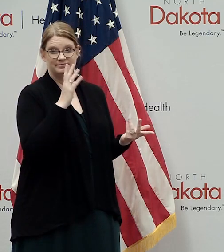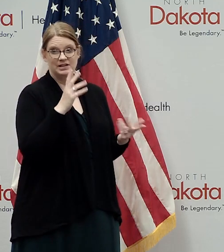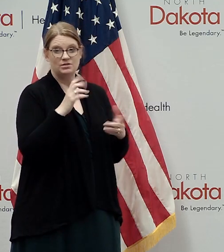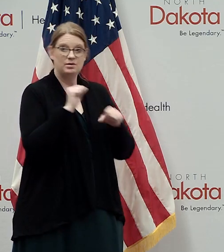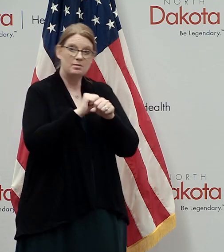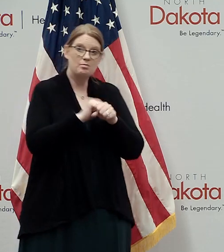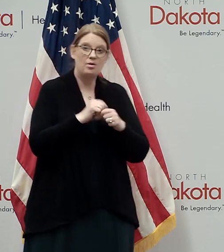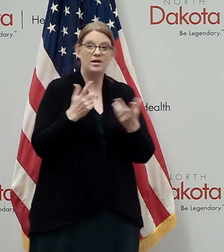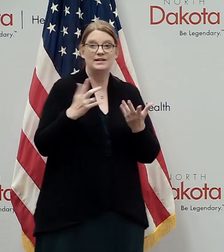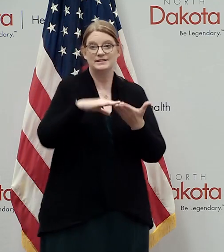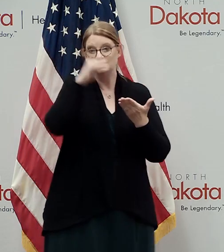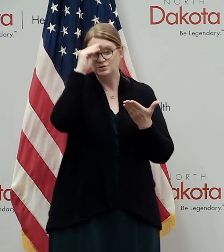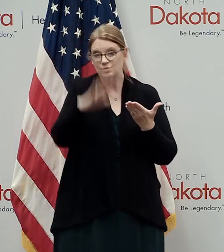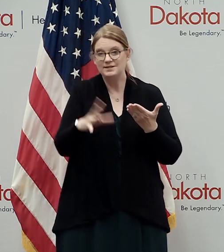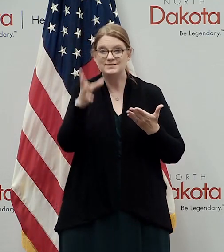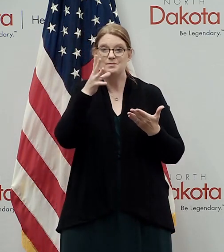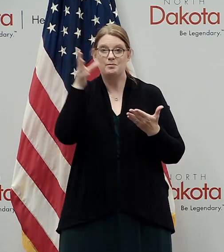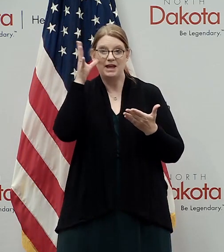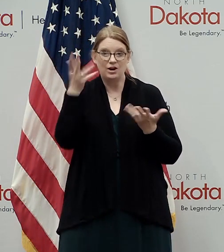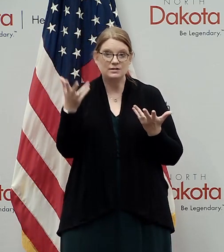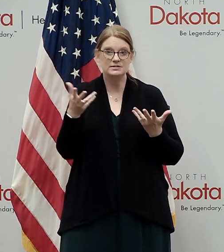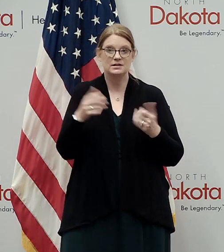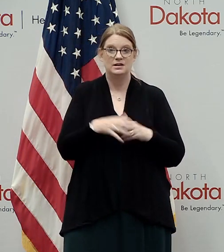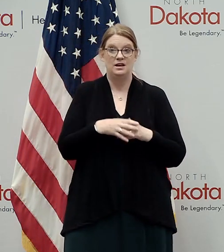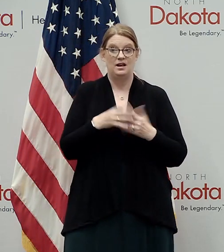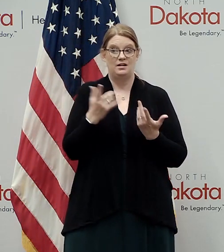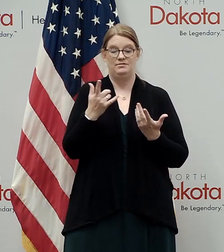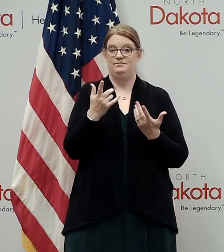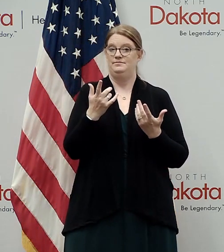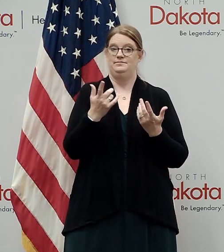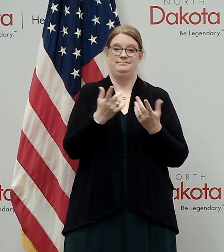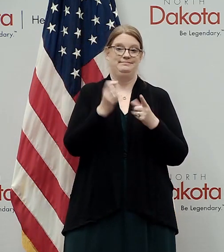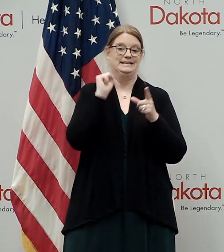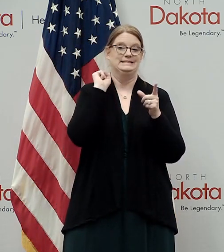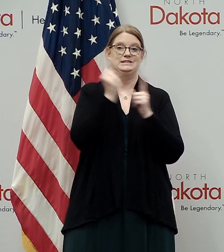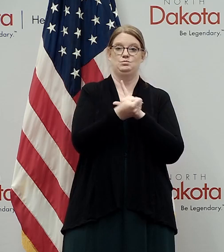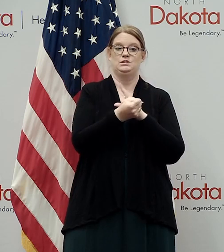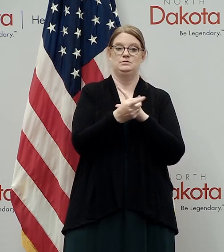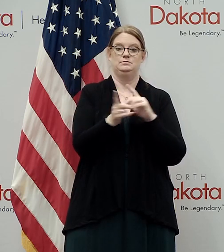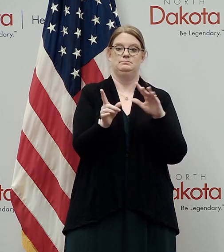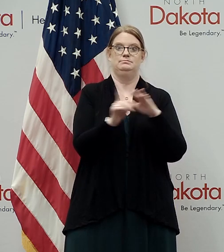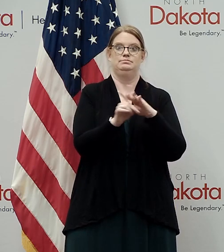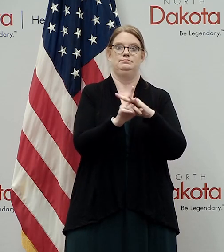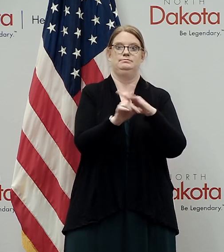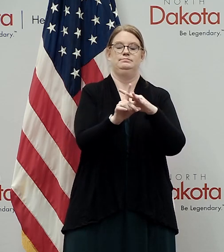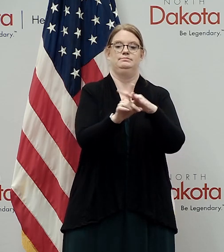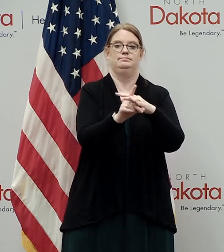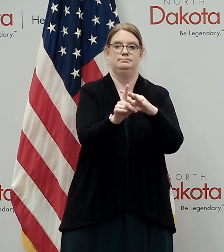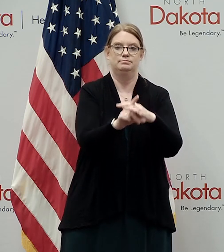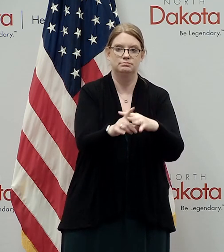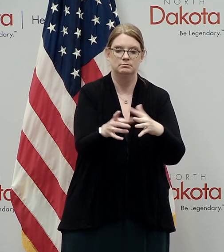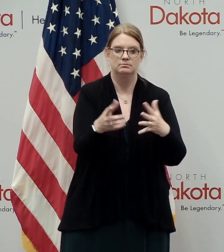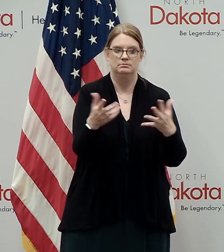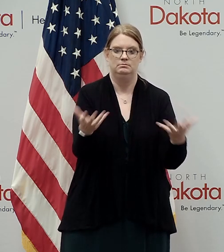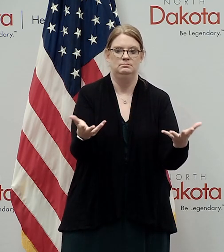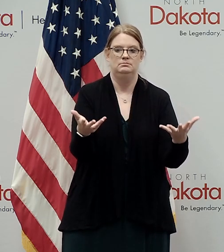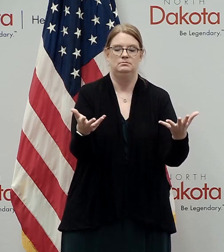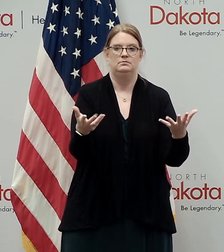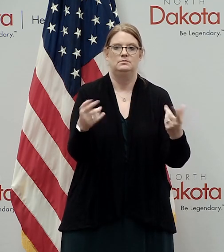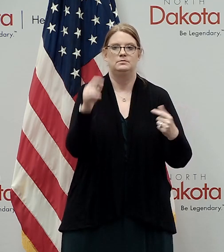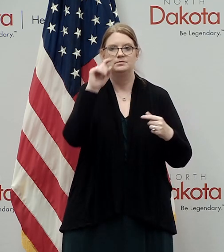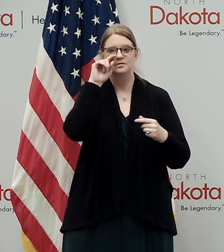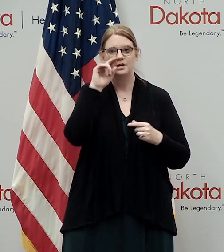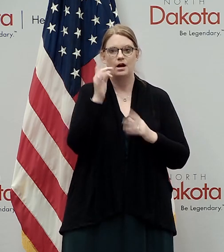parents, students, and general public as the hundreds and thousands of situations that occur that come up when we have a